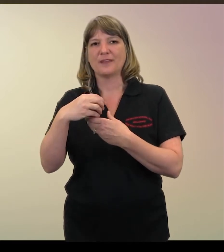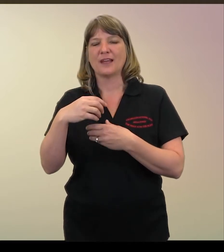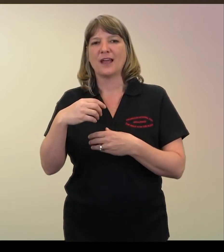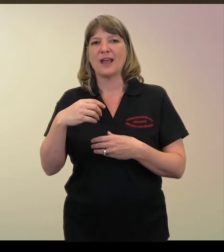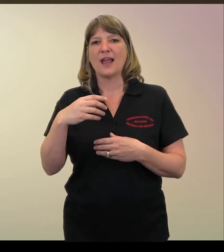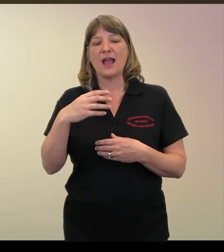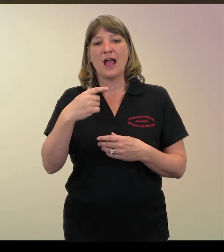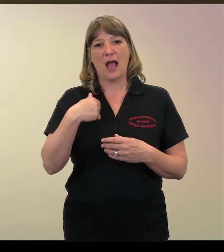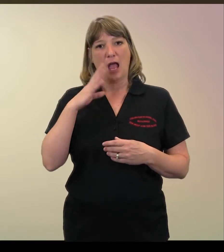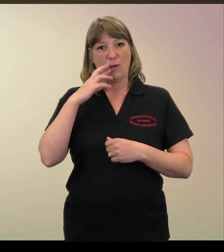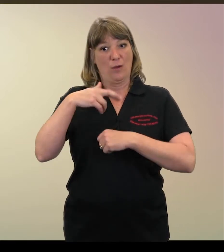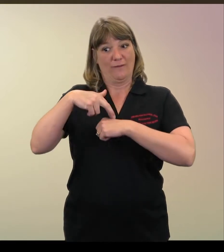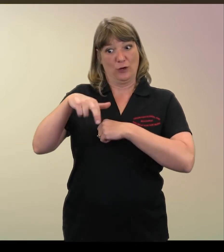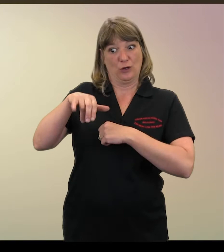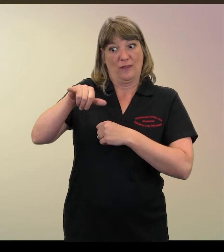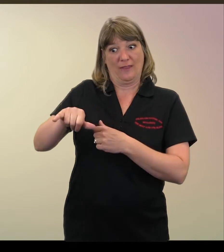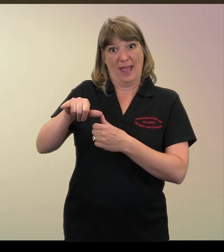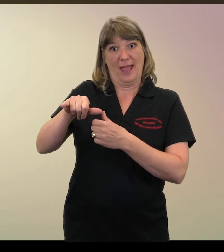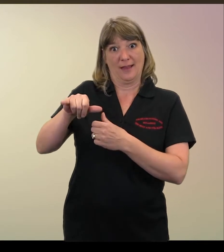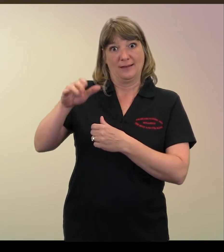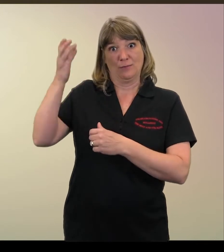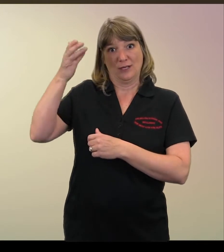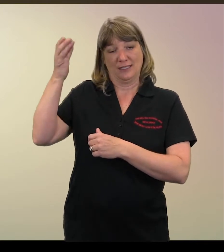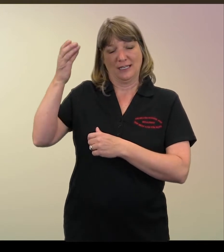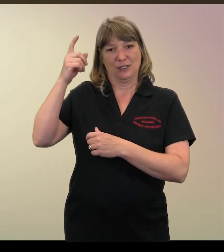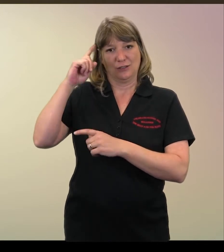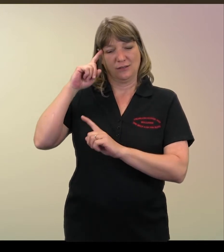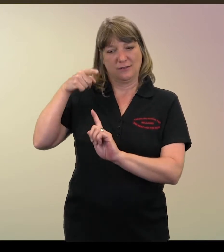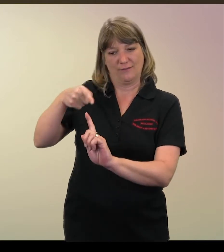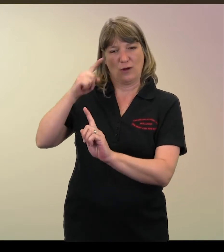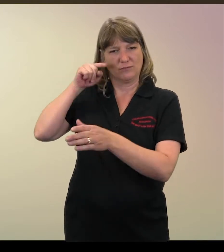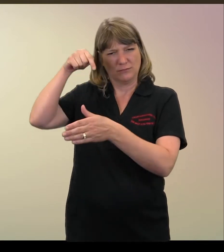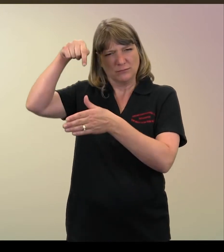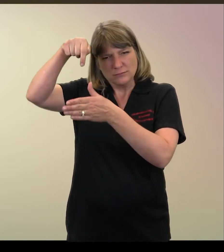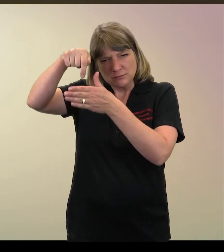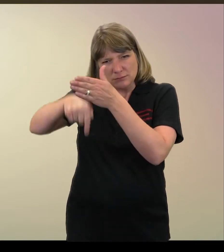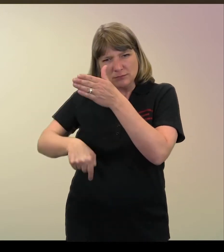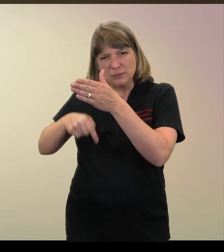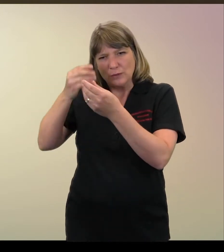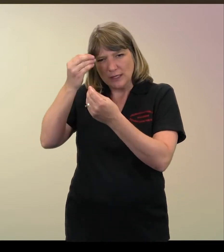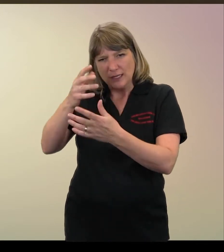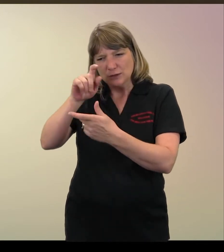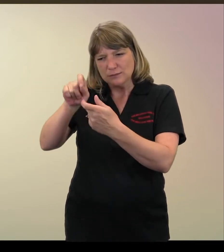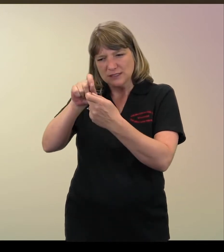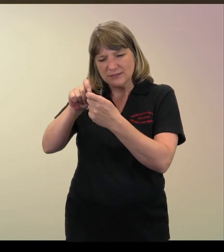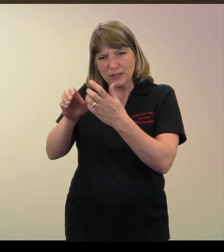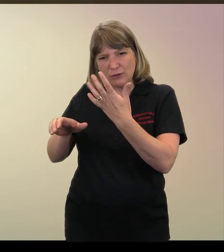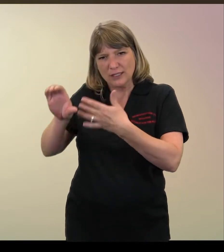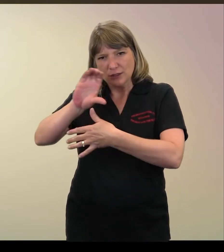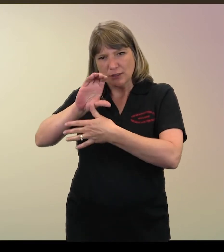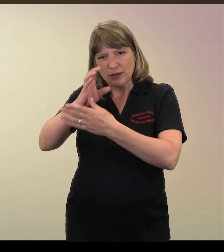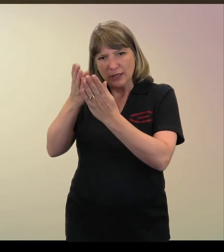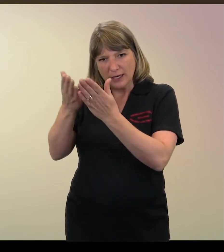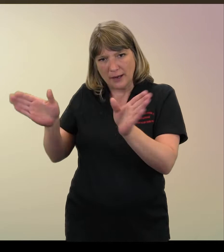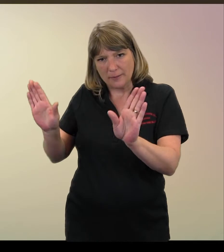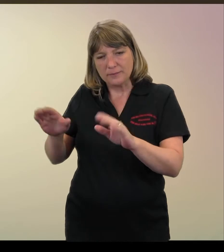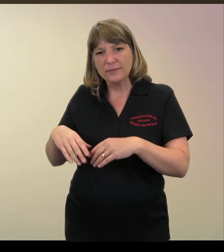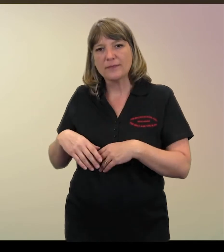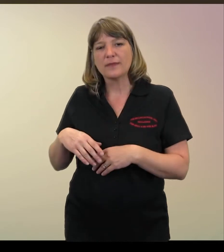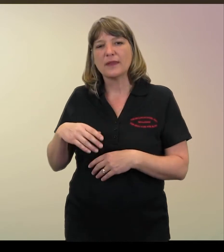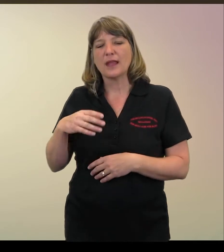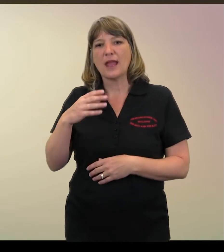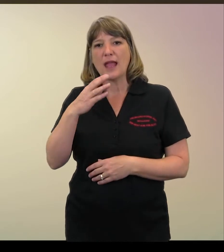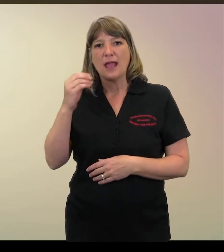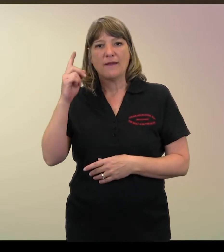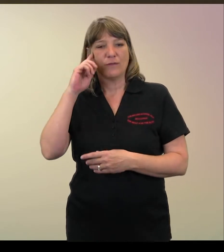autism. And I'll refer you to that presentation for more in-depth information about the specific criteria in